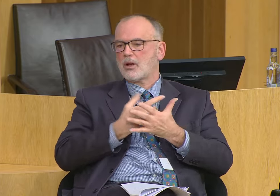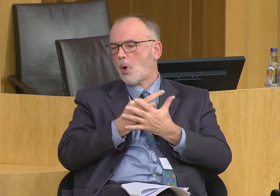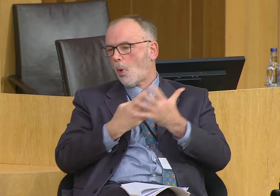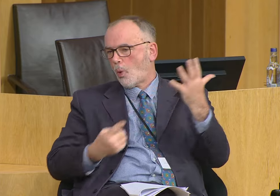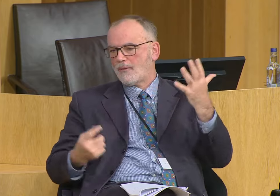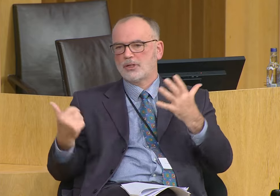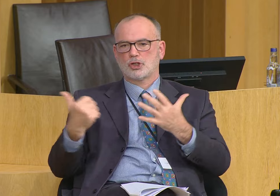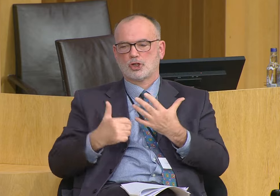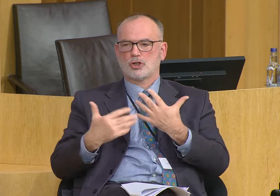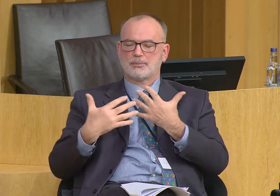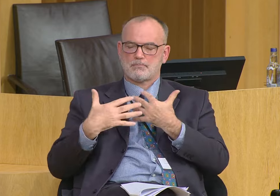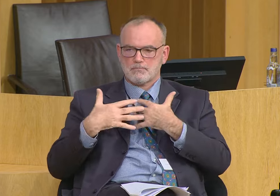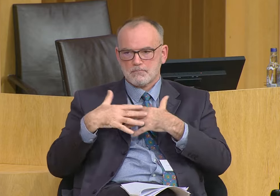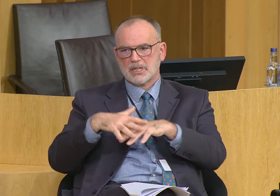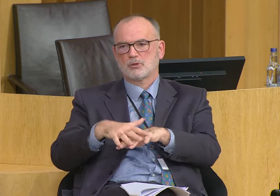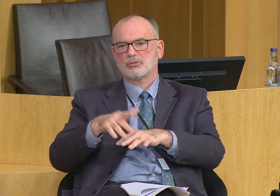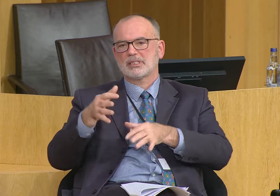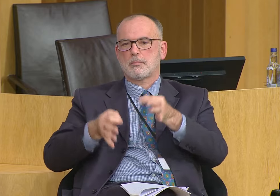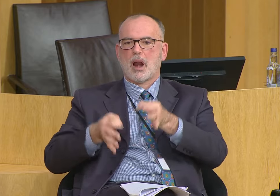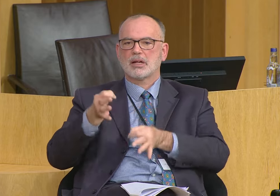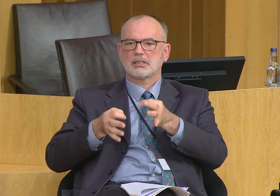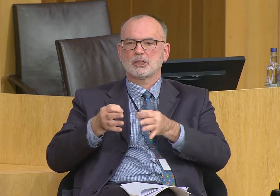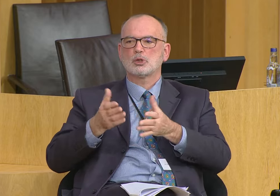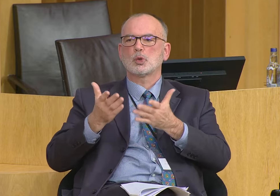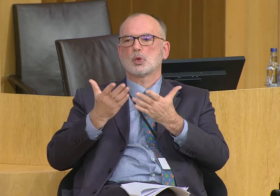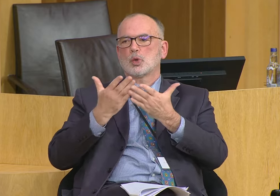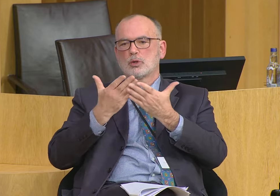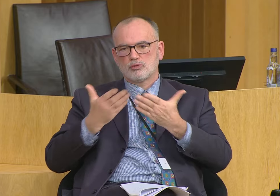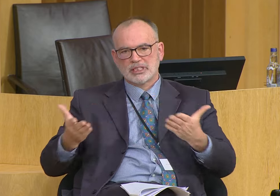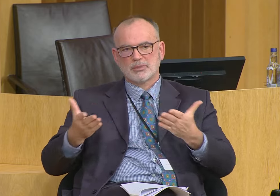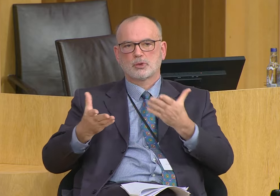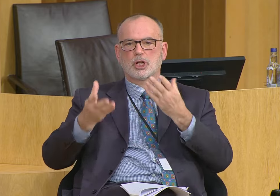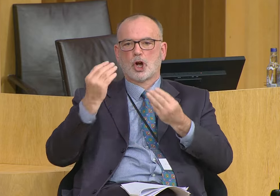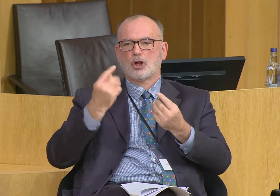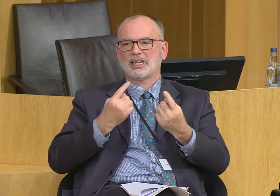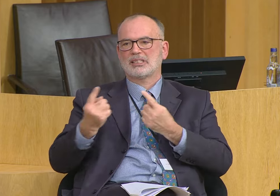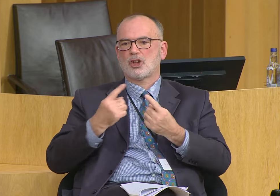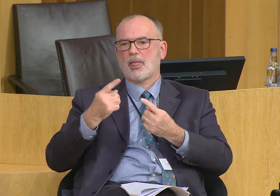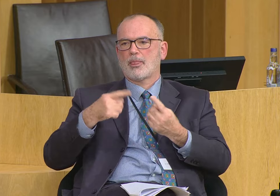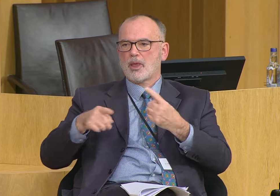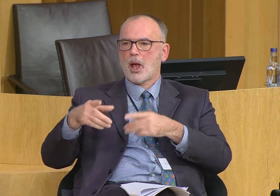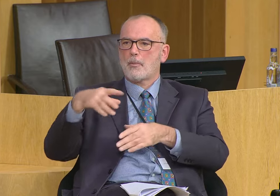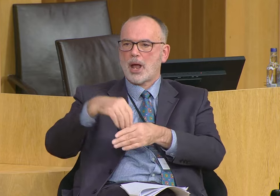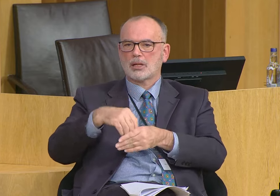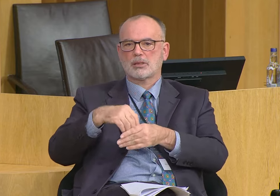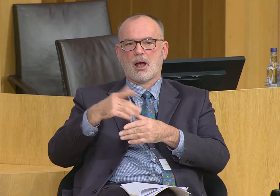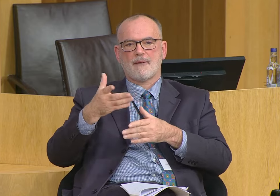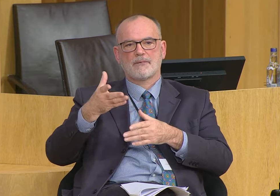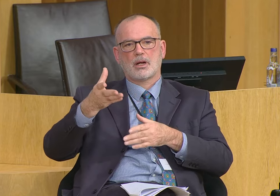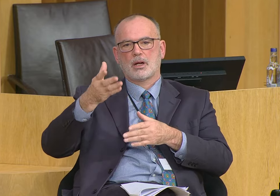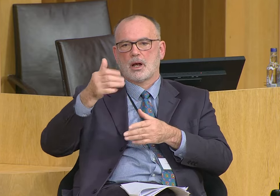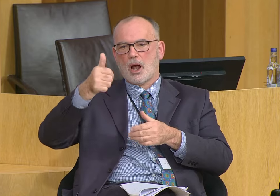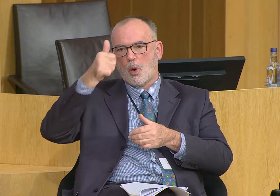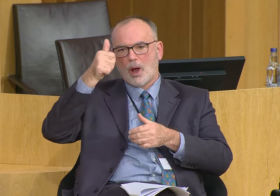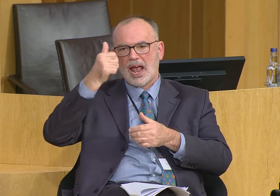youth, we want representatives for everybody. I think it should be like a mainstream political parliament where we respect and learn from one another, and